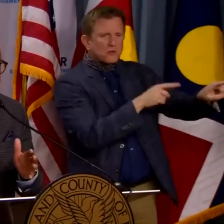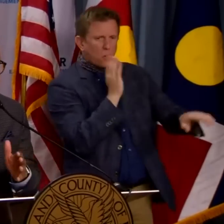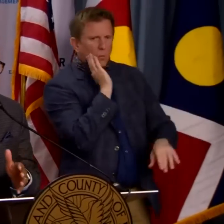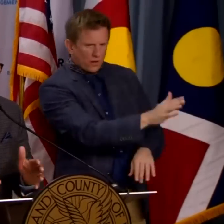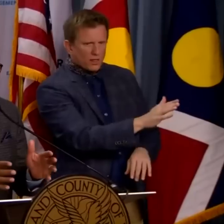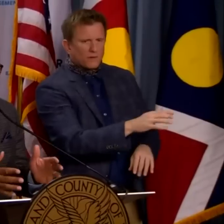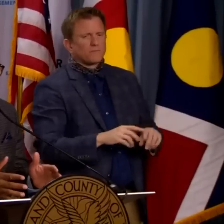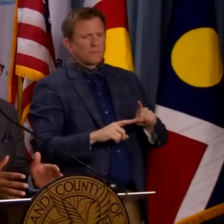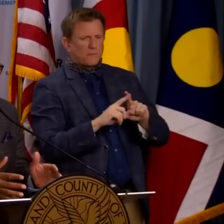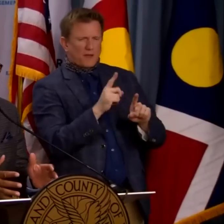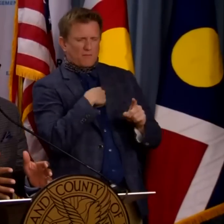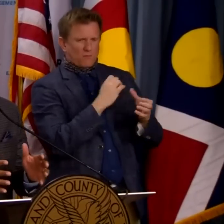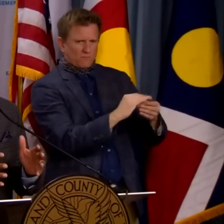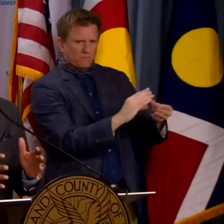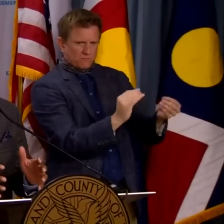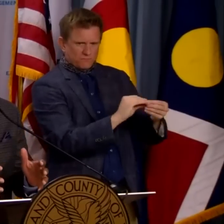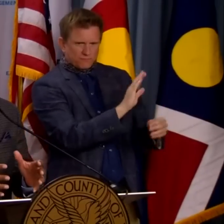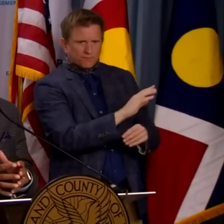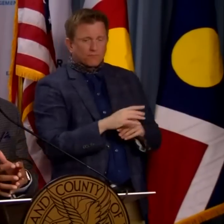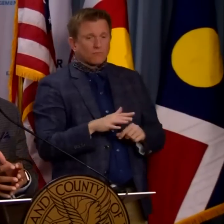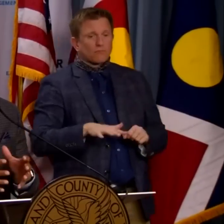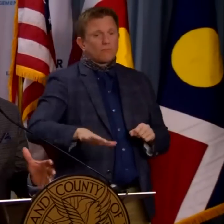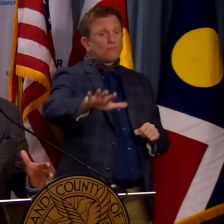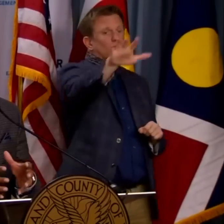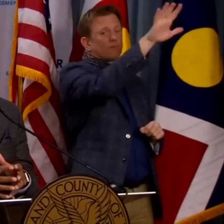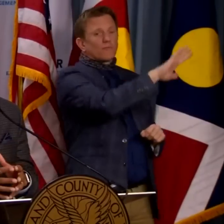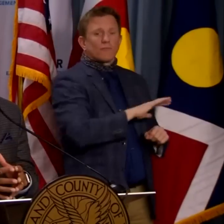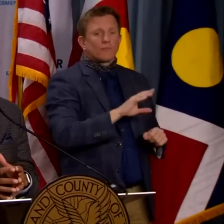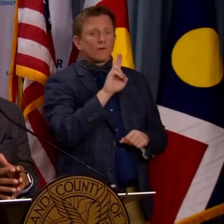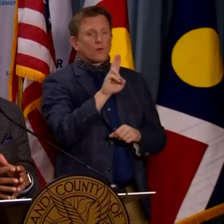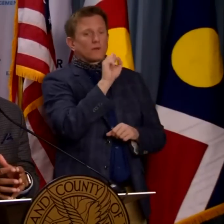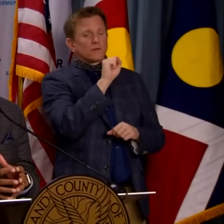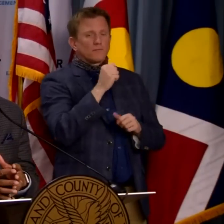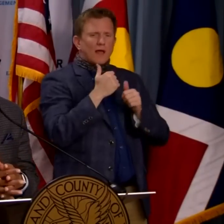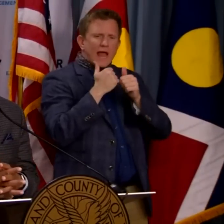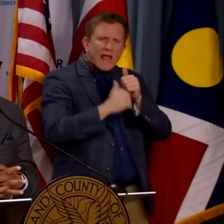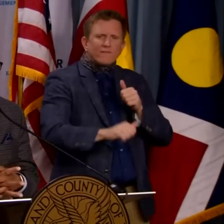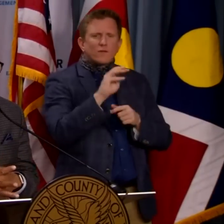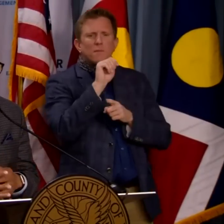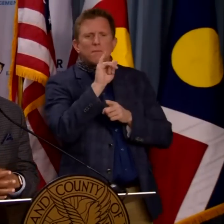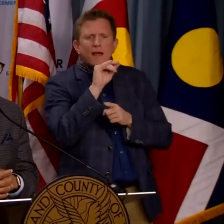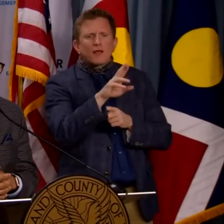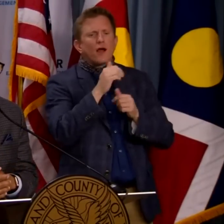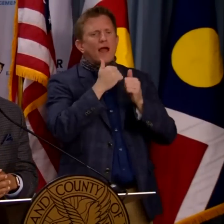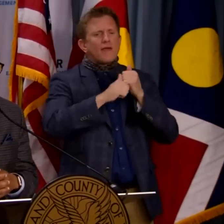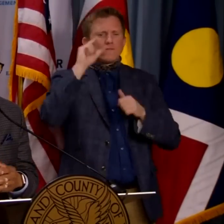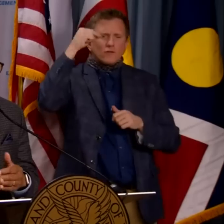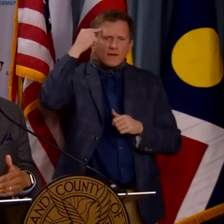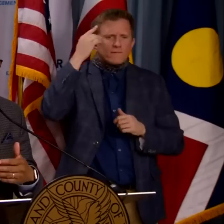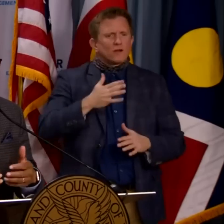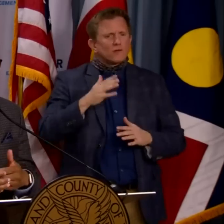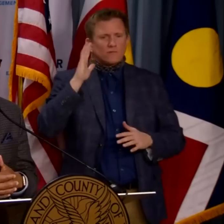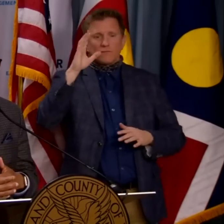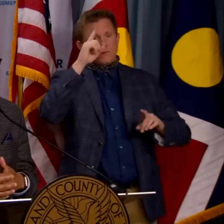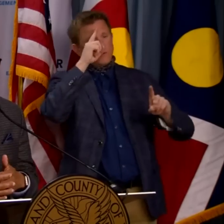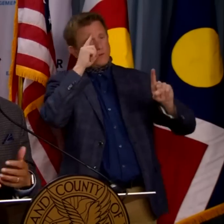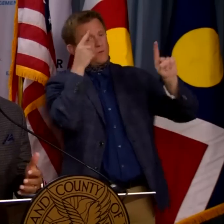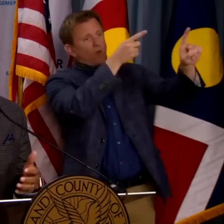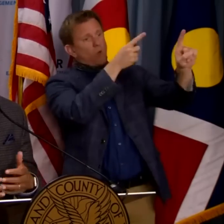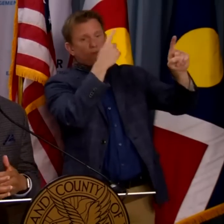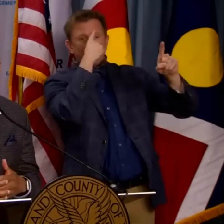of the population needs to be tested and tracked in order to lift the stay-at-home order? Yeah, I appreciate it. Bob McDonald's going to come and talk about that, because that is a